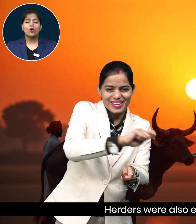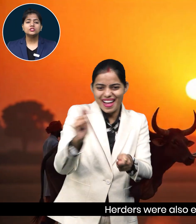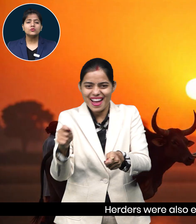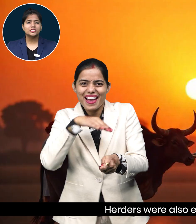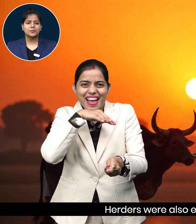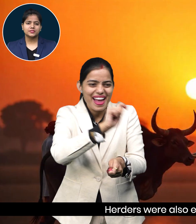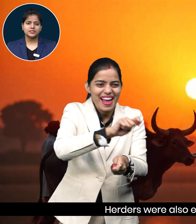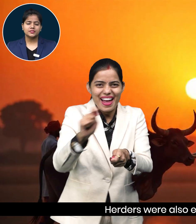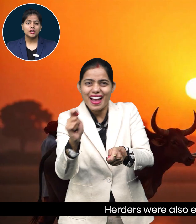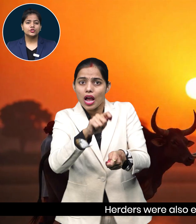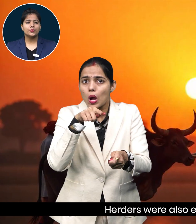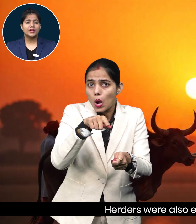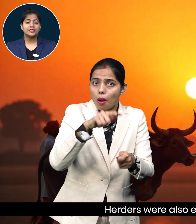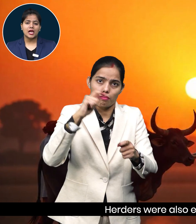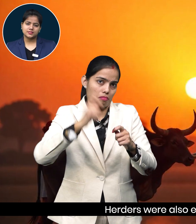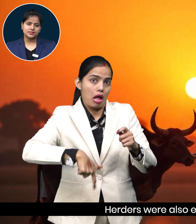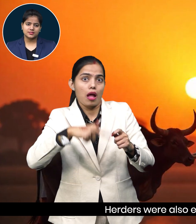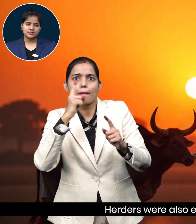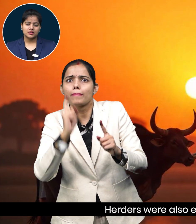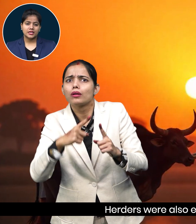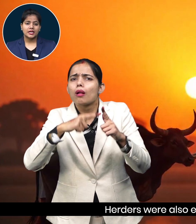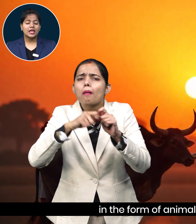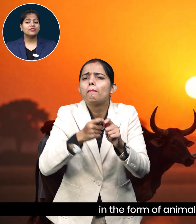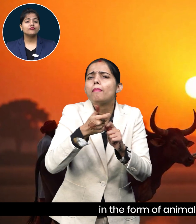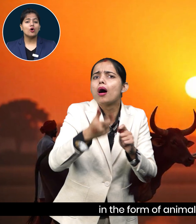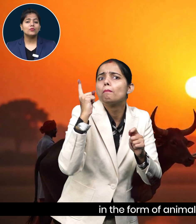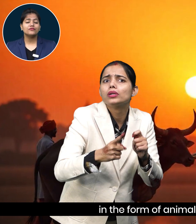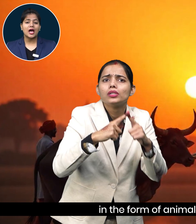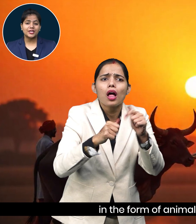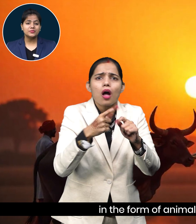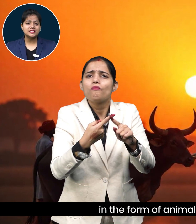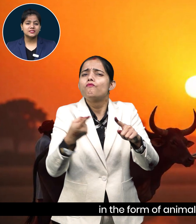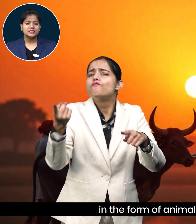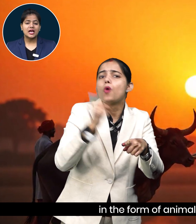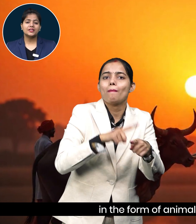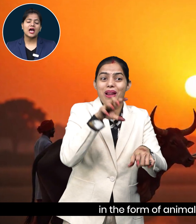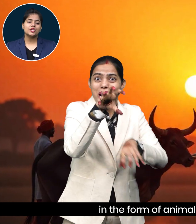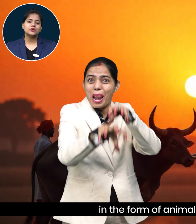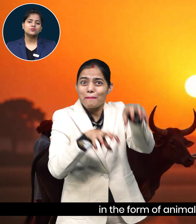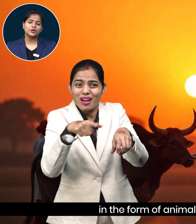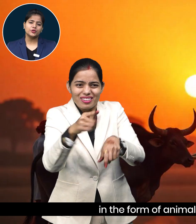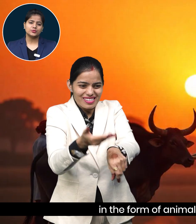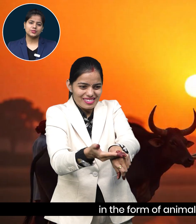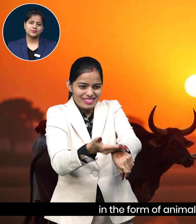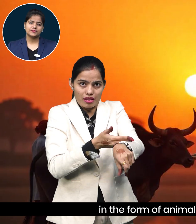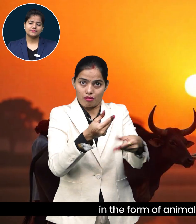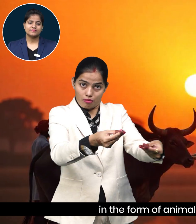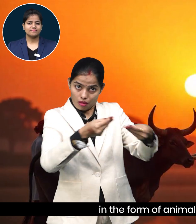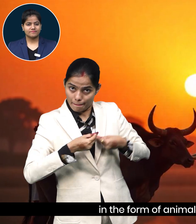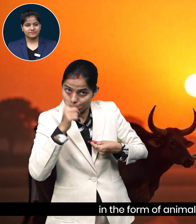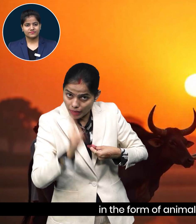Herders were also expected to pay taxes in the form of animals and animals' produce.